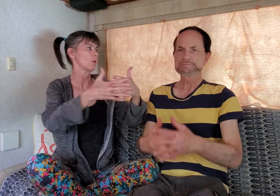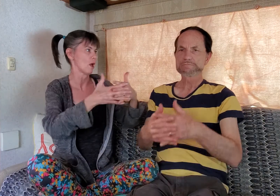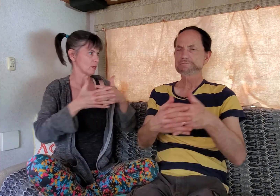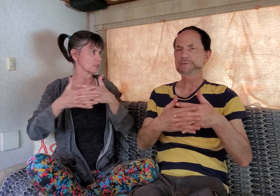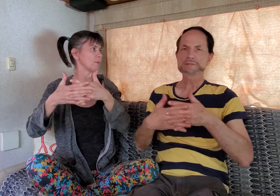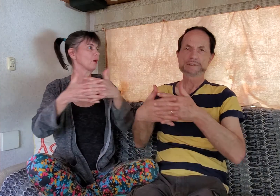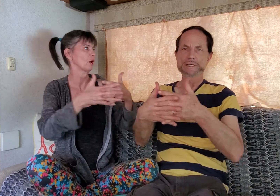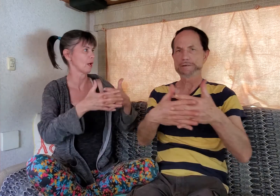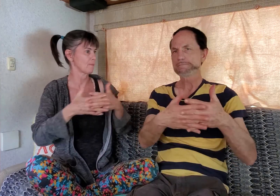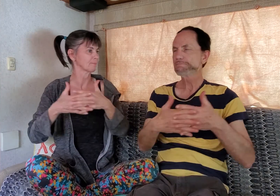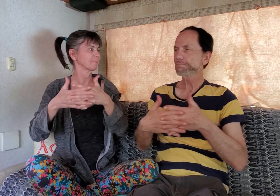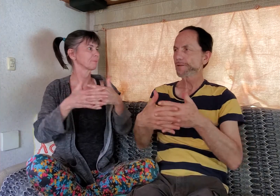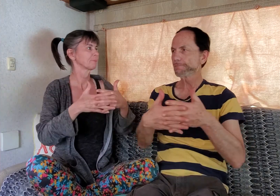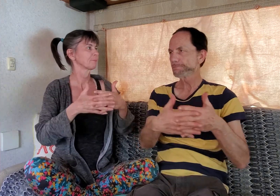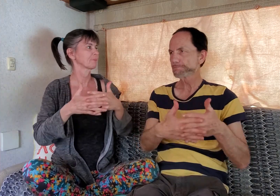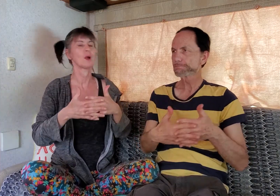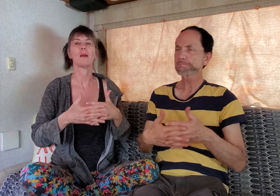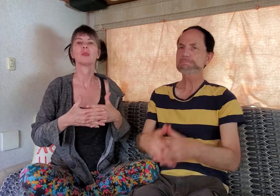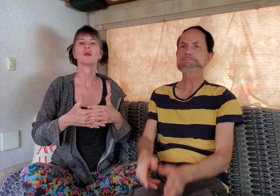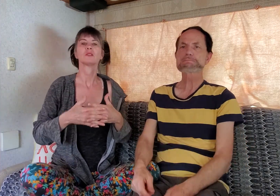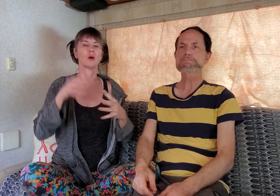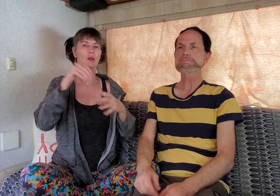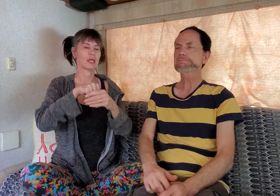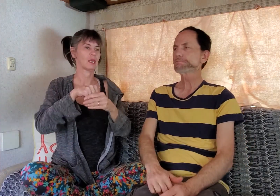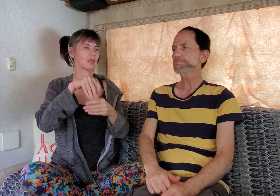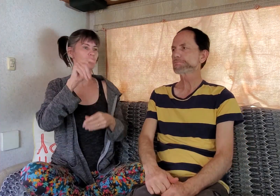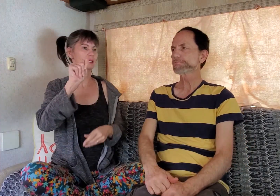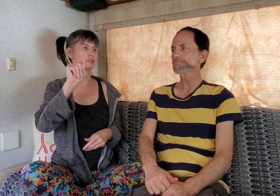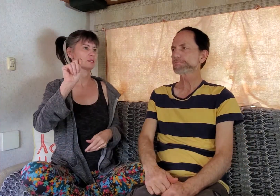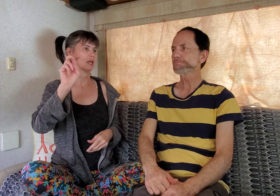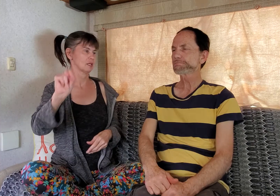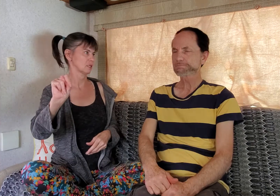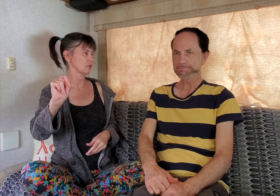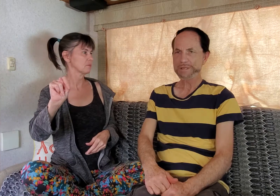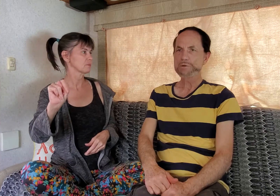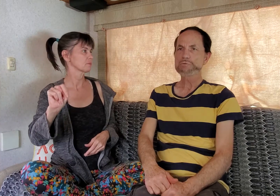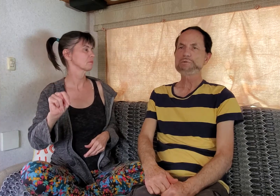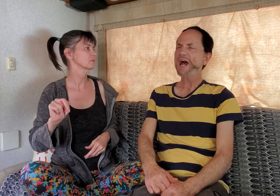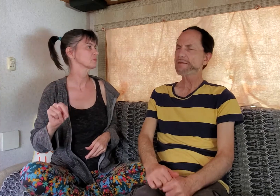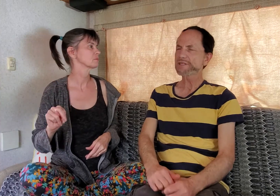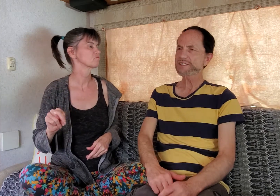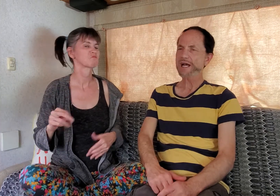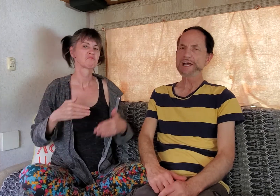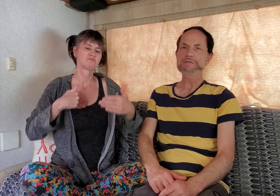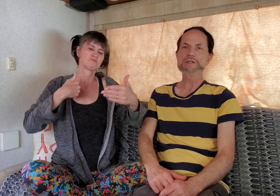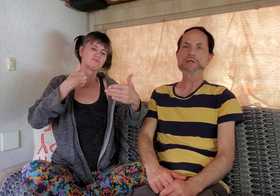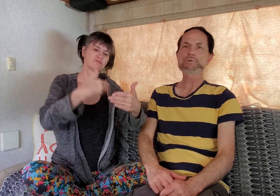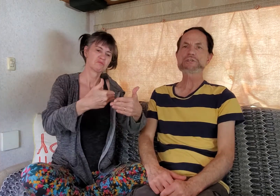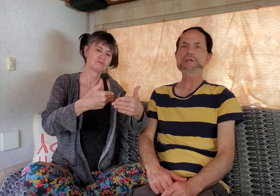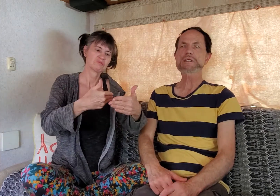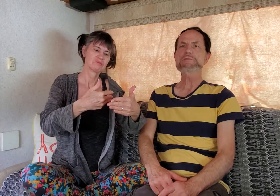around, it's America. Yeah. Okay. So in Tennessee. Right beside the Nolichucky